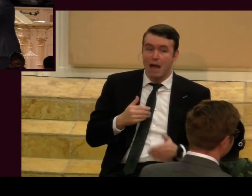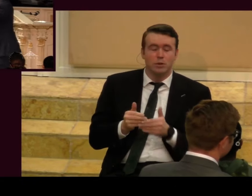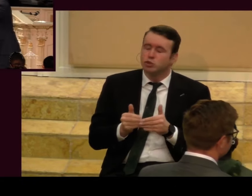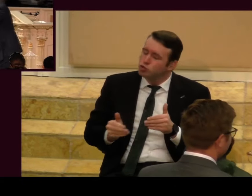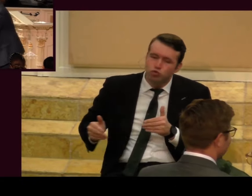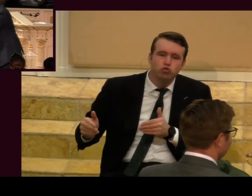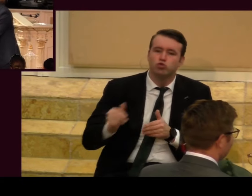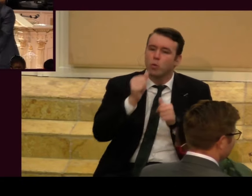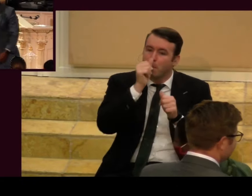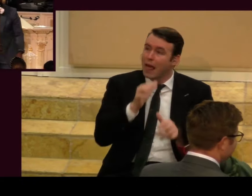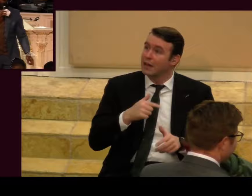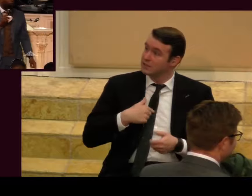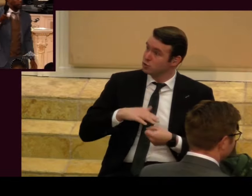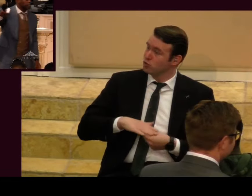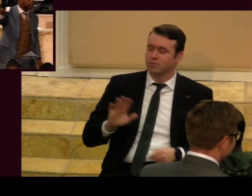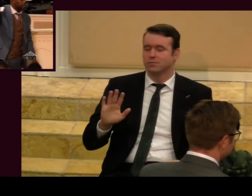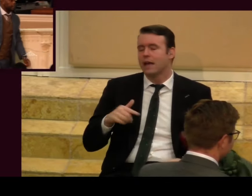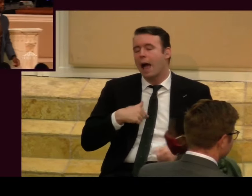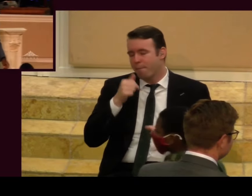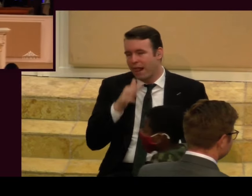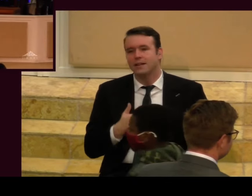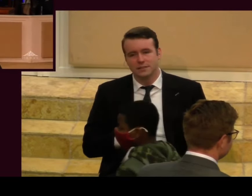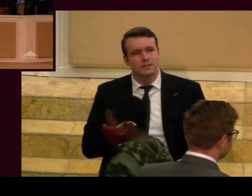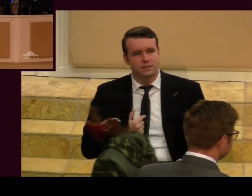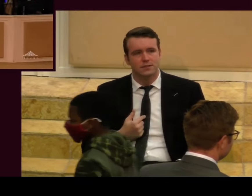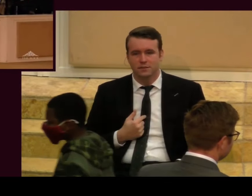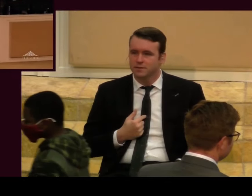too blessed to be stressed.